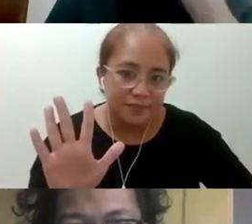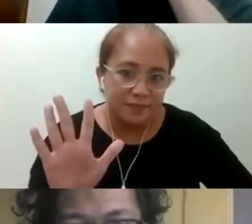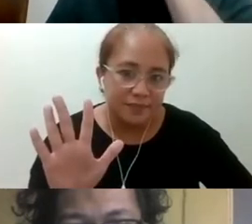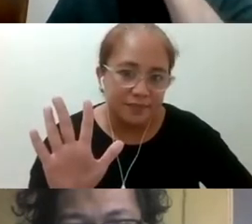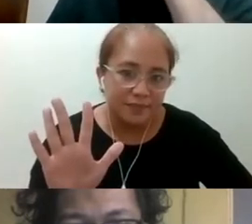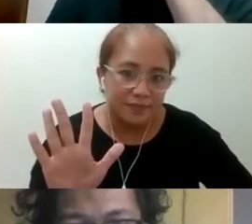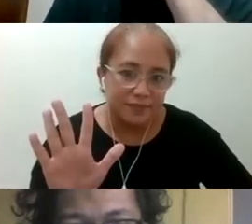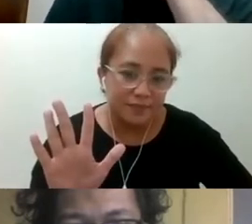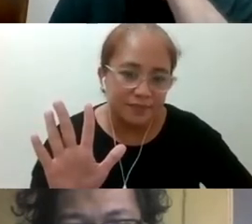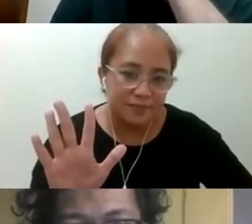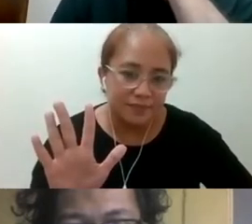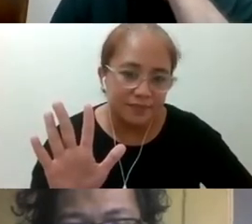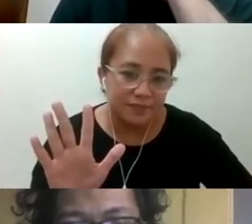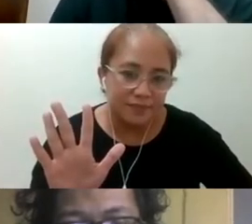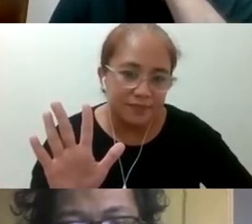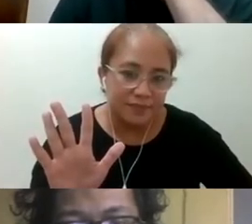Okay.